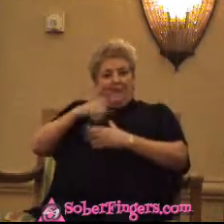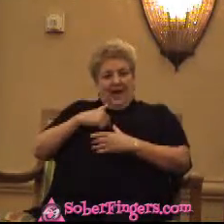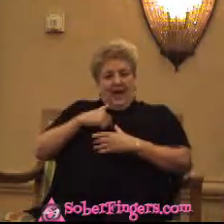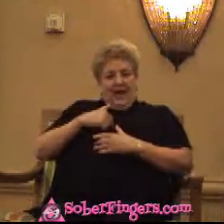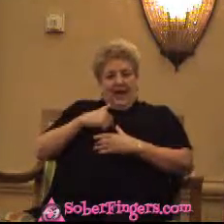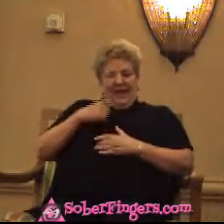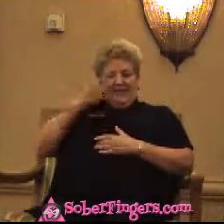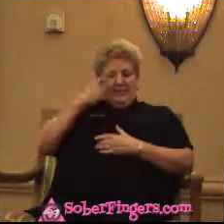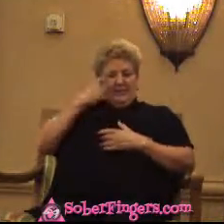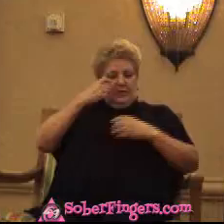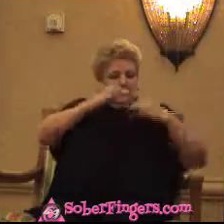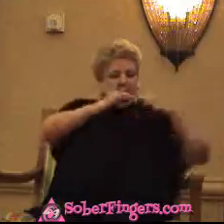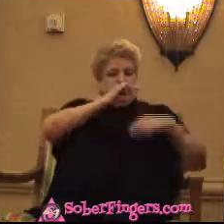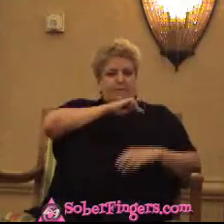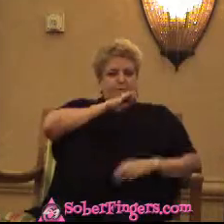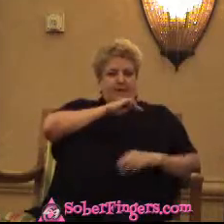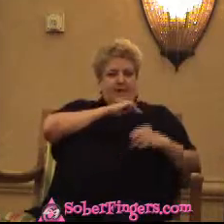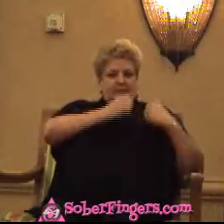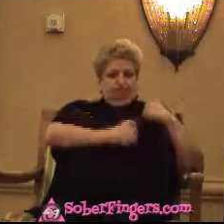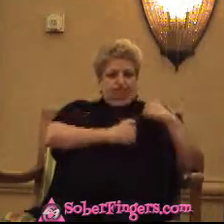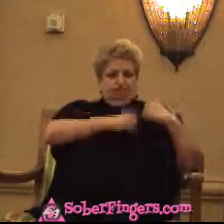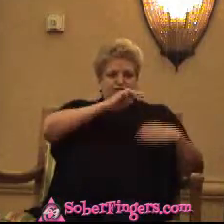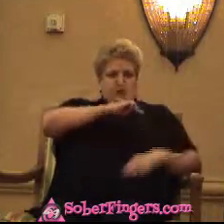ago. He was a captain in the Marines. Went to